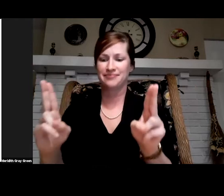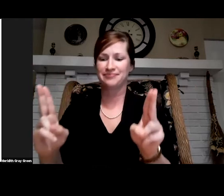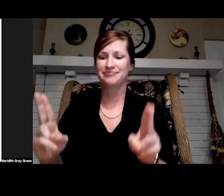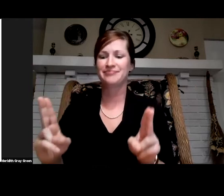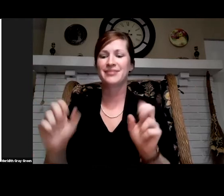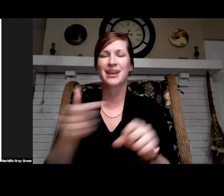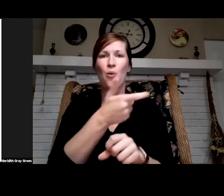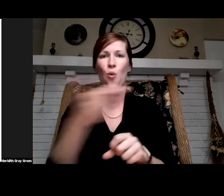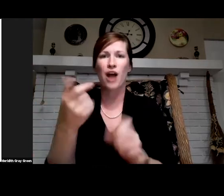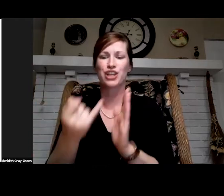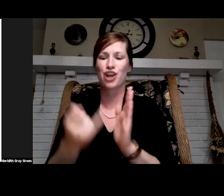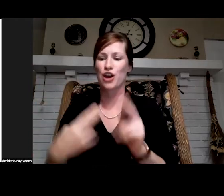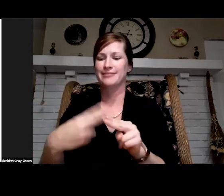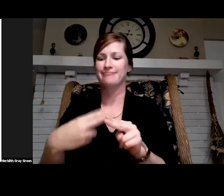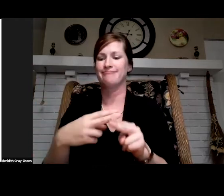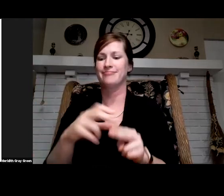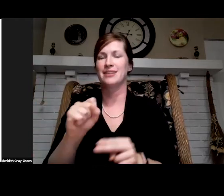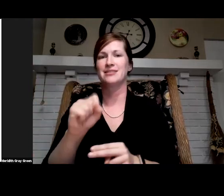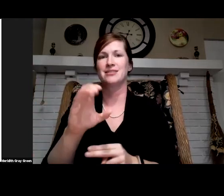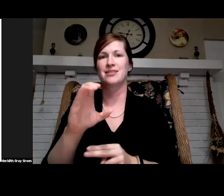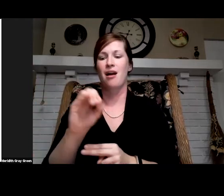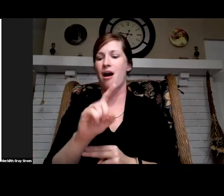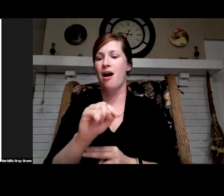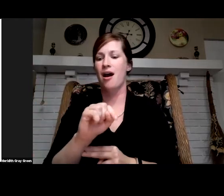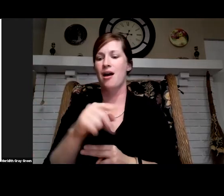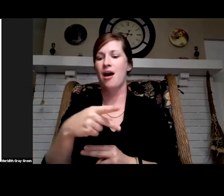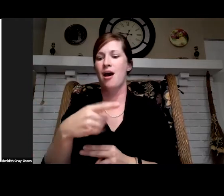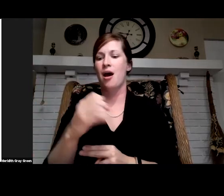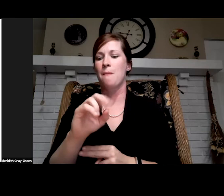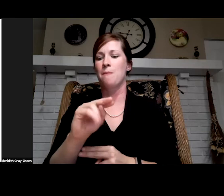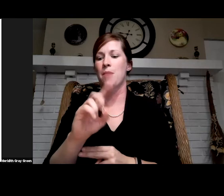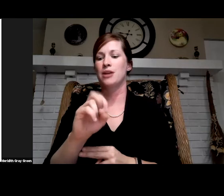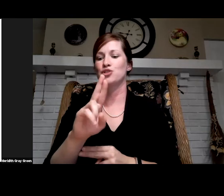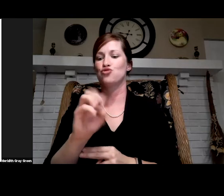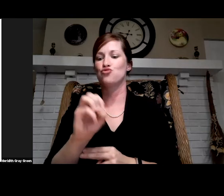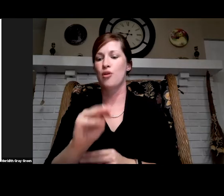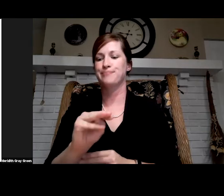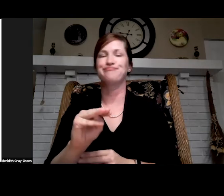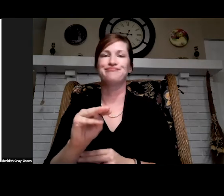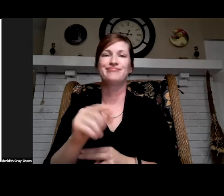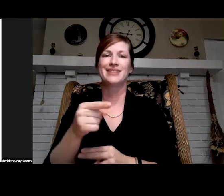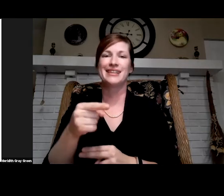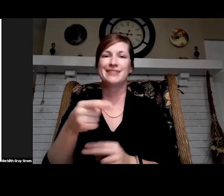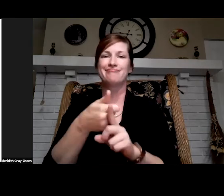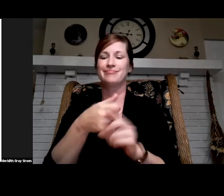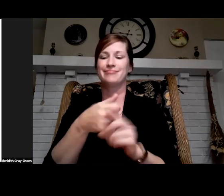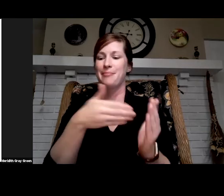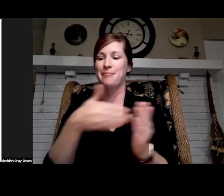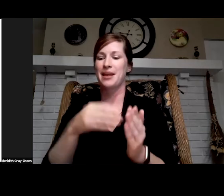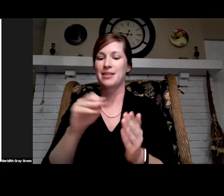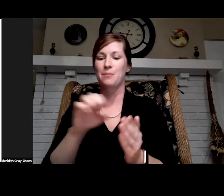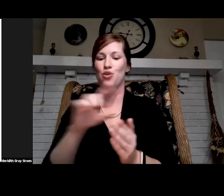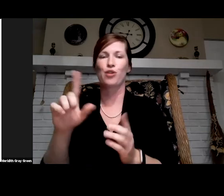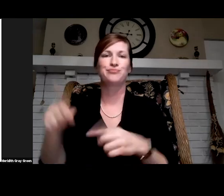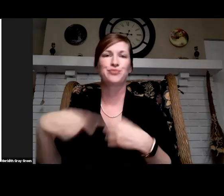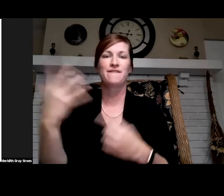Here is a short time-lapse video of artist Scott Pondrum